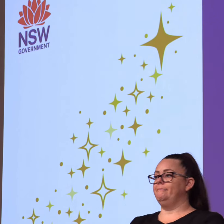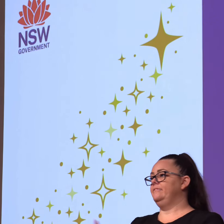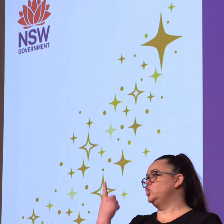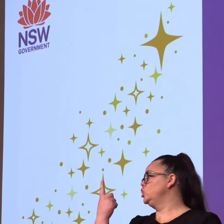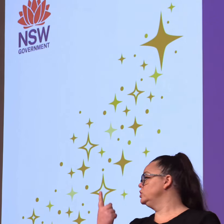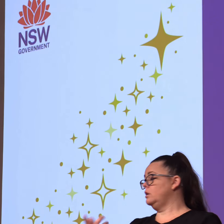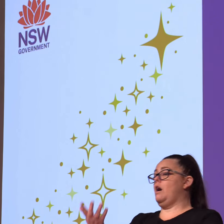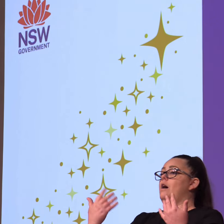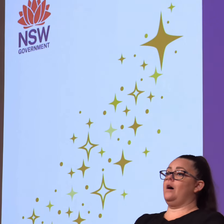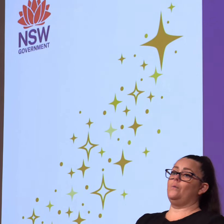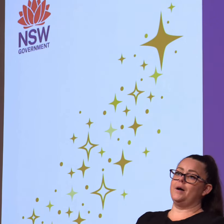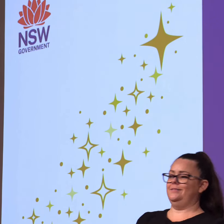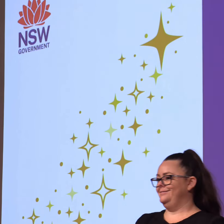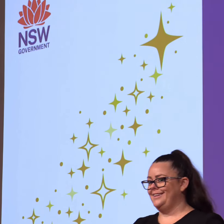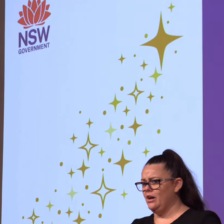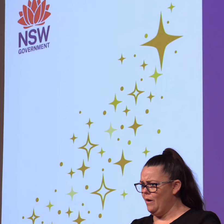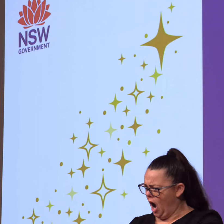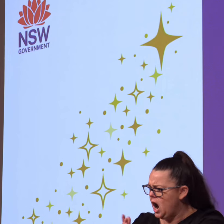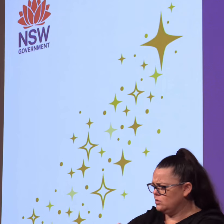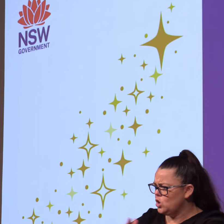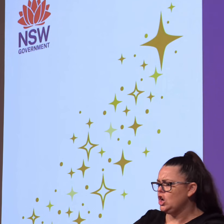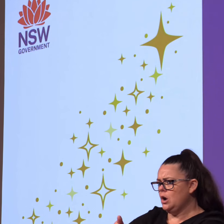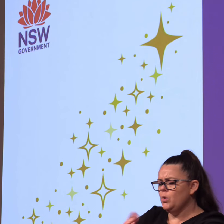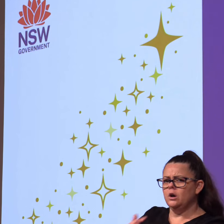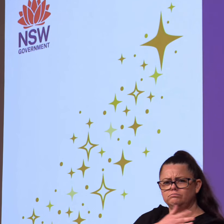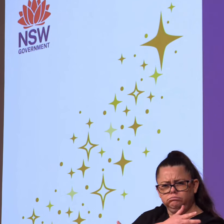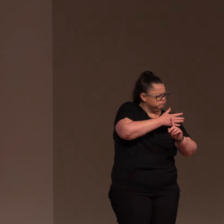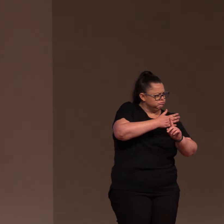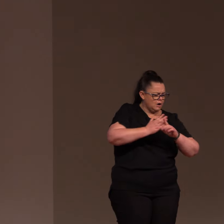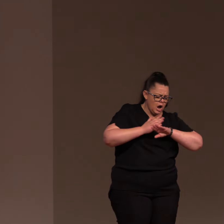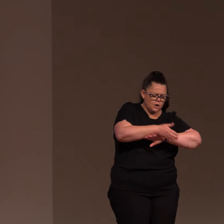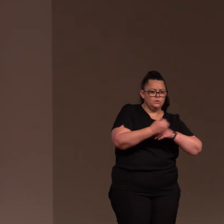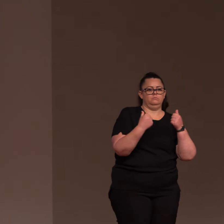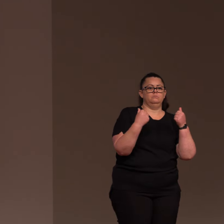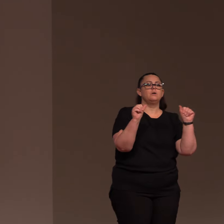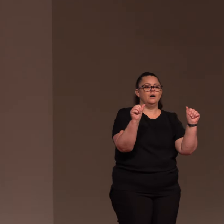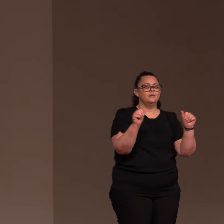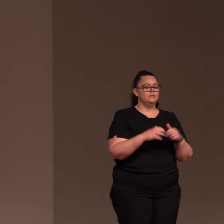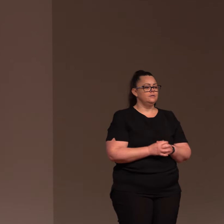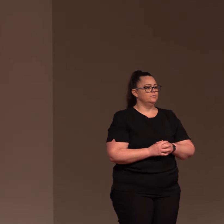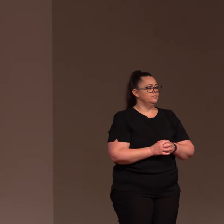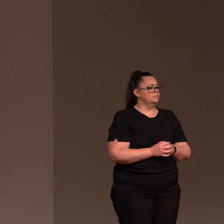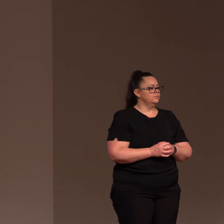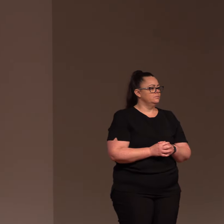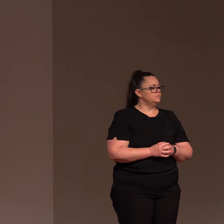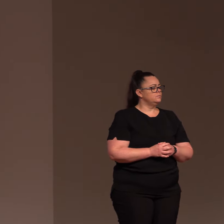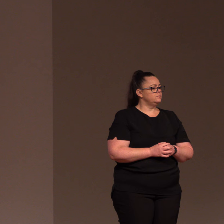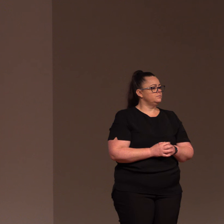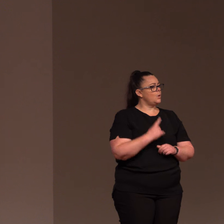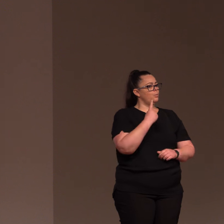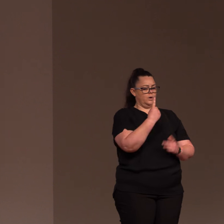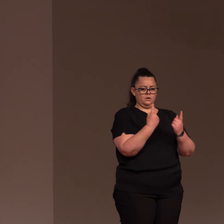with a lot of hard work. And one thing I just wanted to touch on before we read out your names is